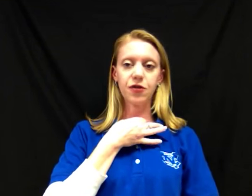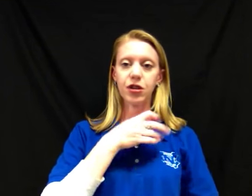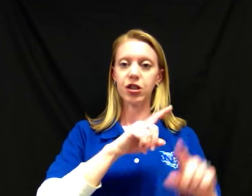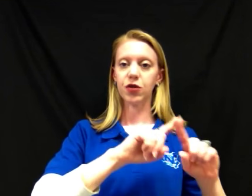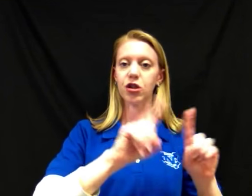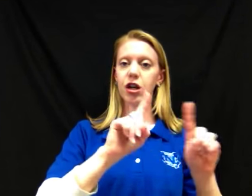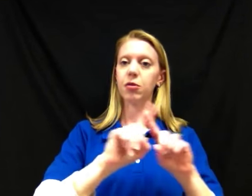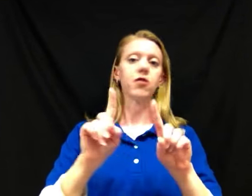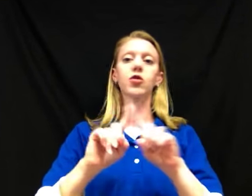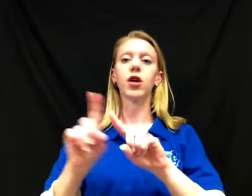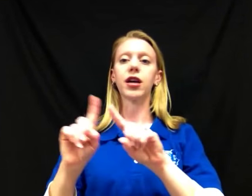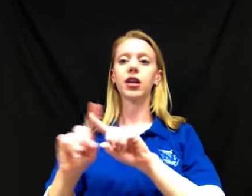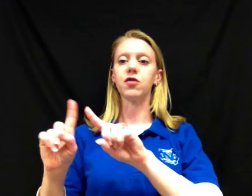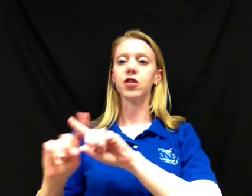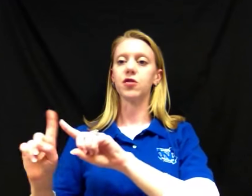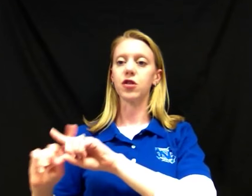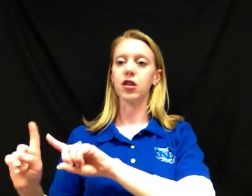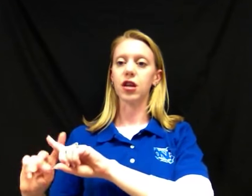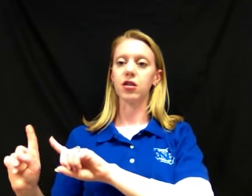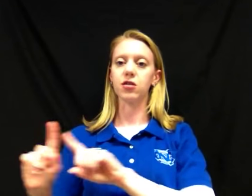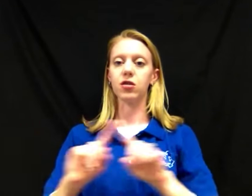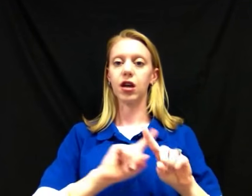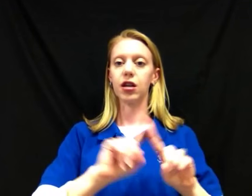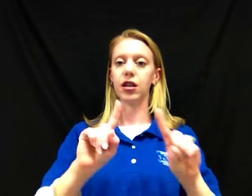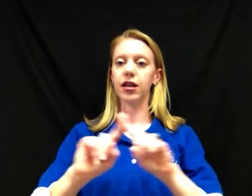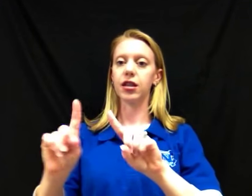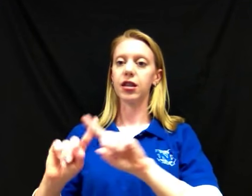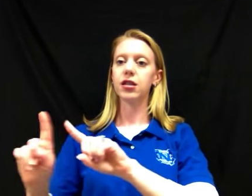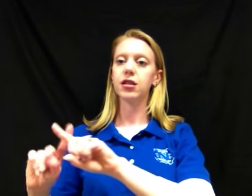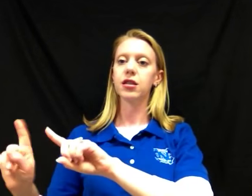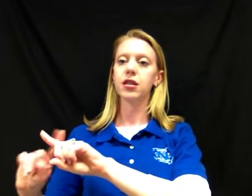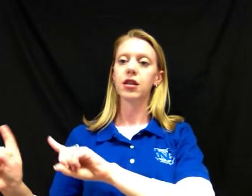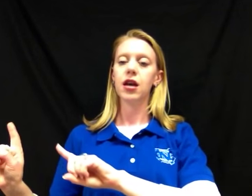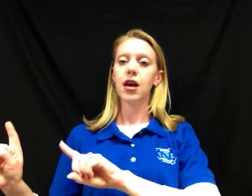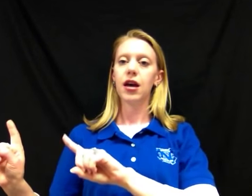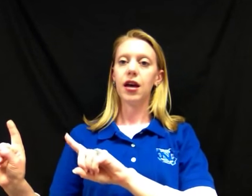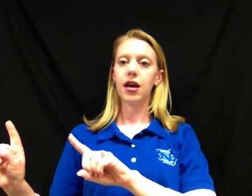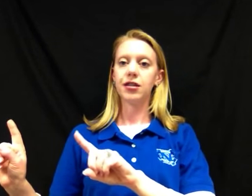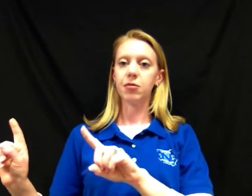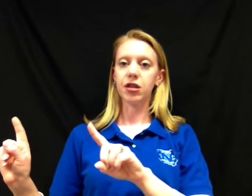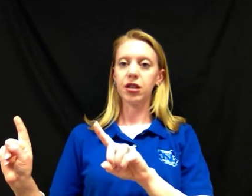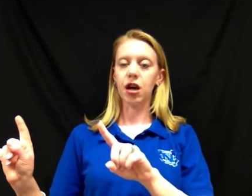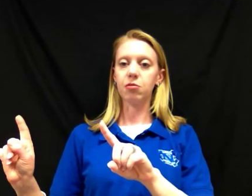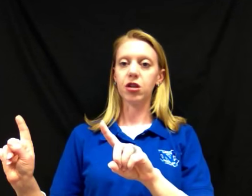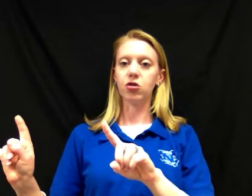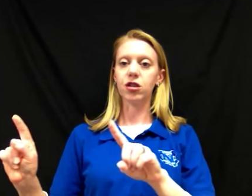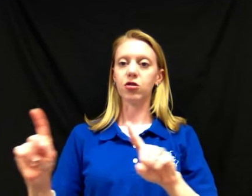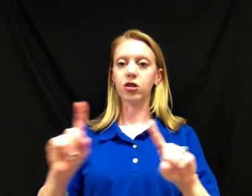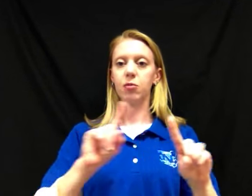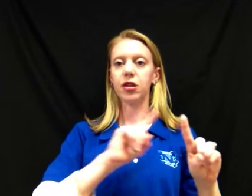Different, if we're talking about a variety of different things, you sign it like this. And typically the non-manual signal accompanies